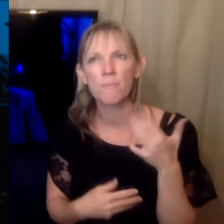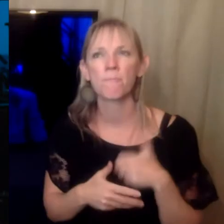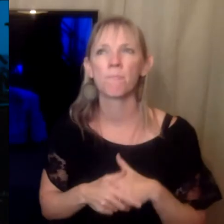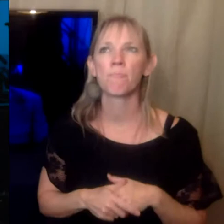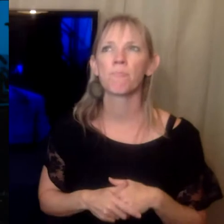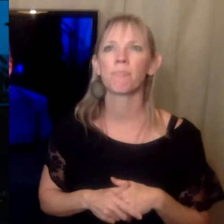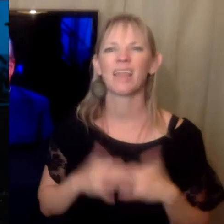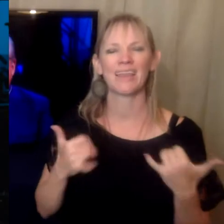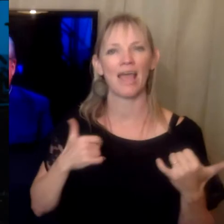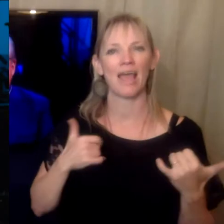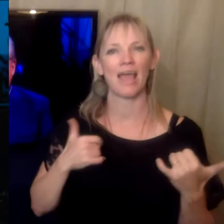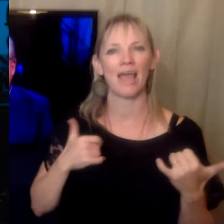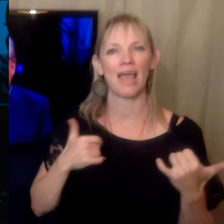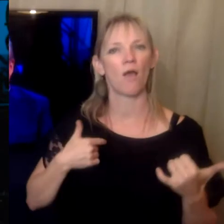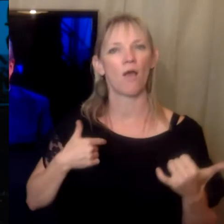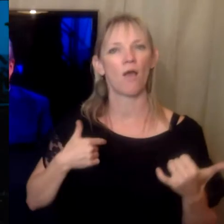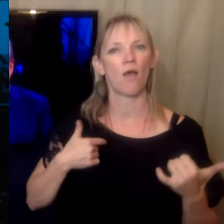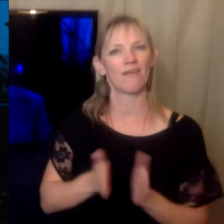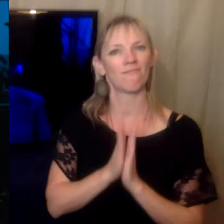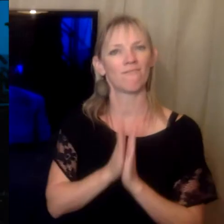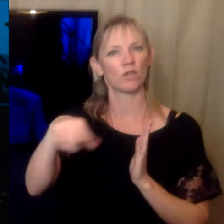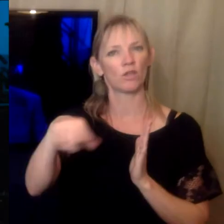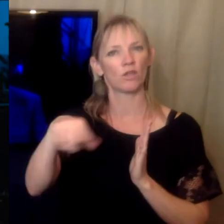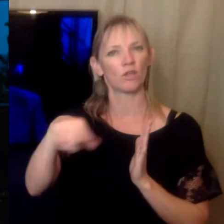And now I invite you to emulate them.